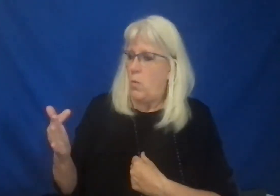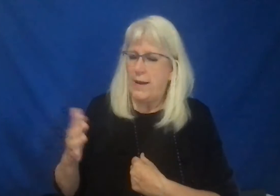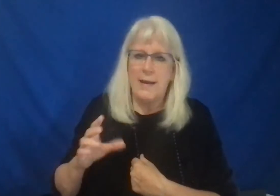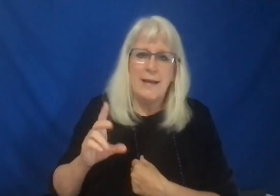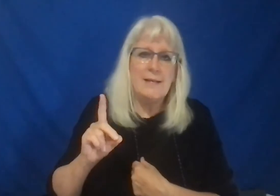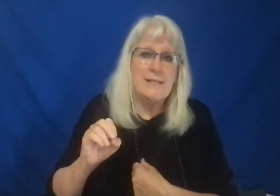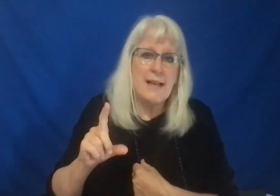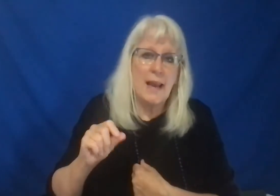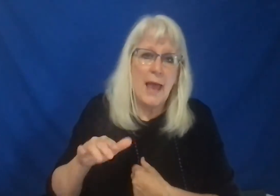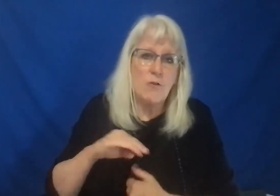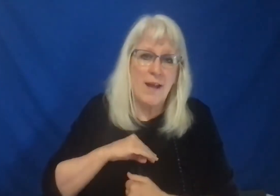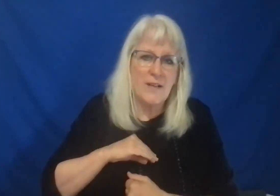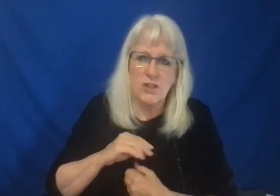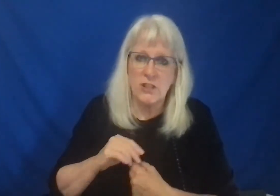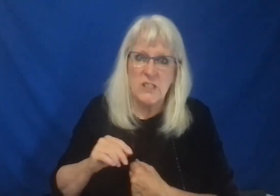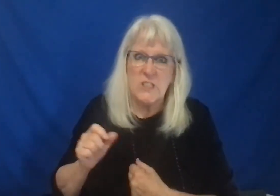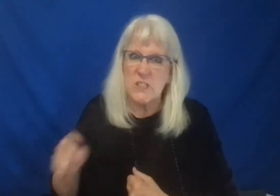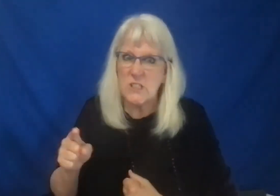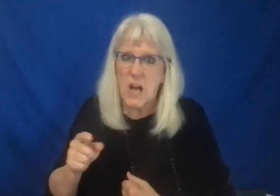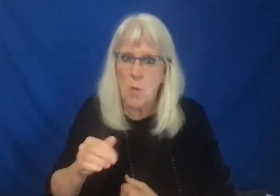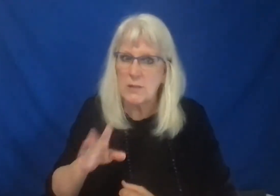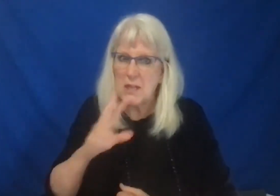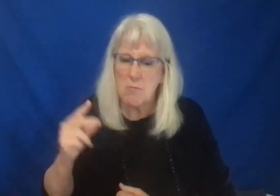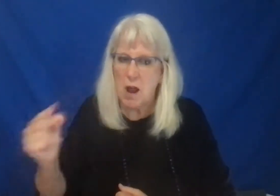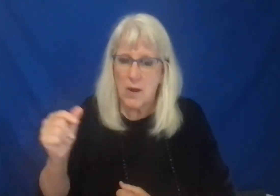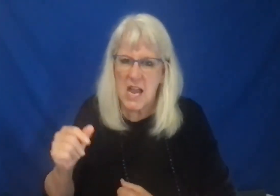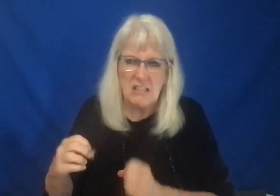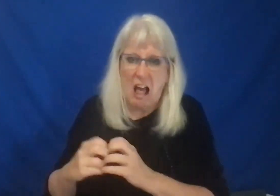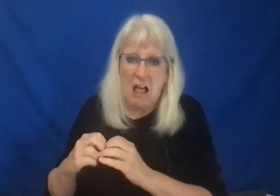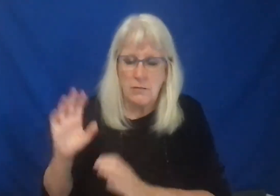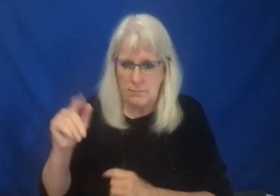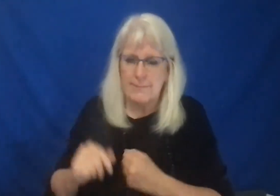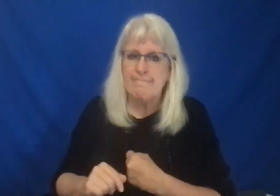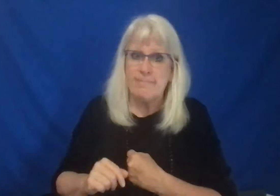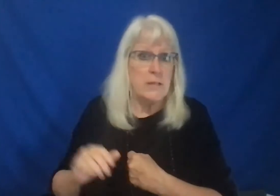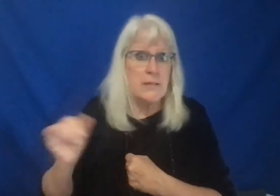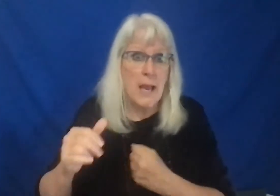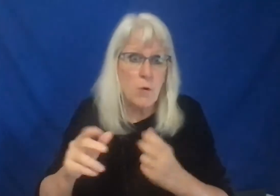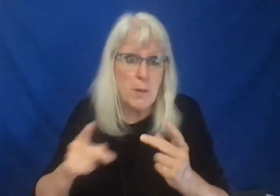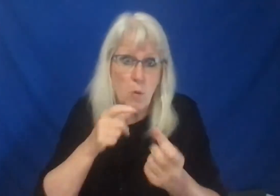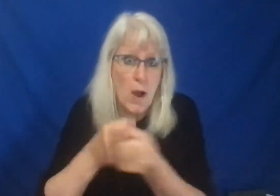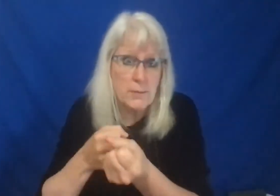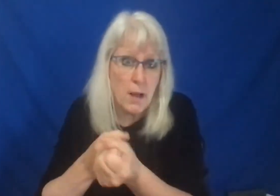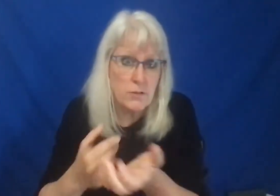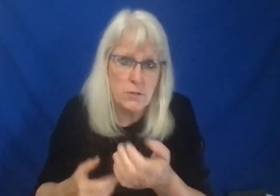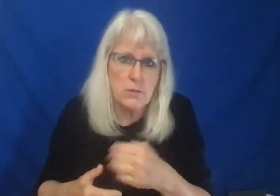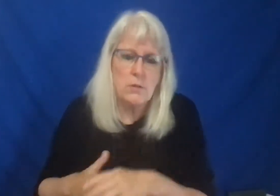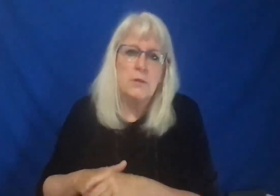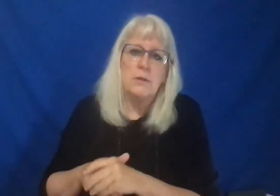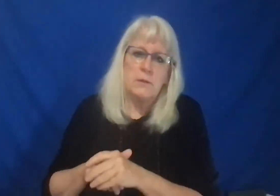exercise leadership in my relationships. And I do this with sponsees, and I do this in my marriage.